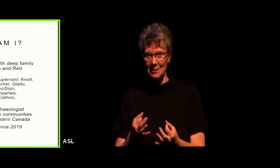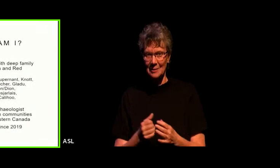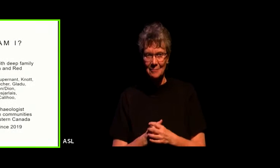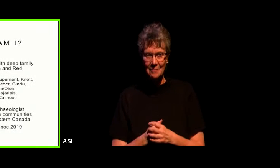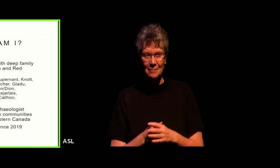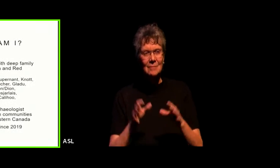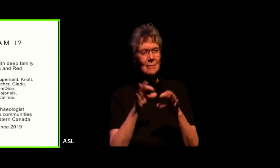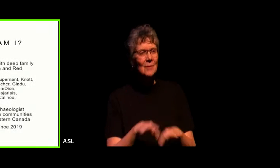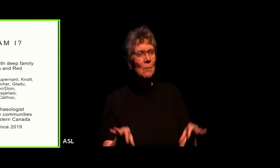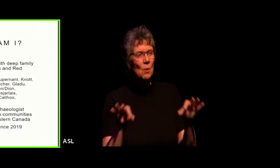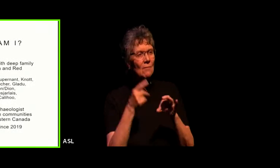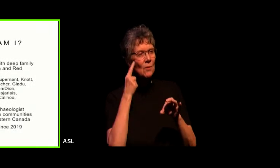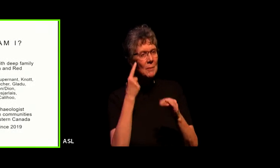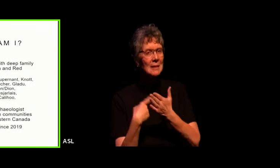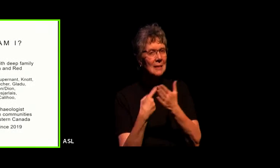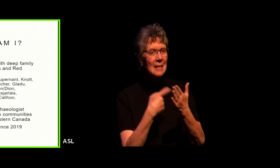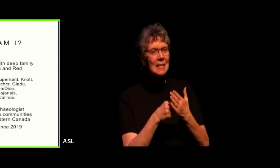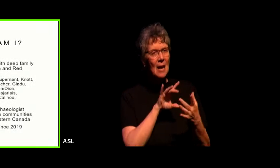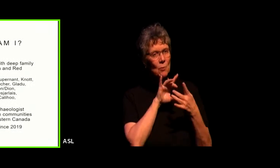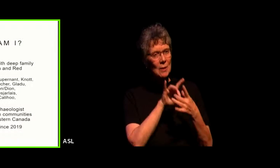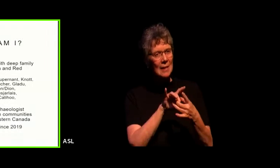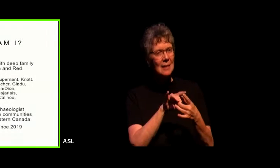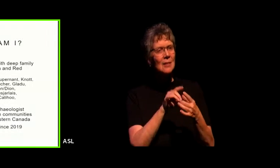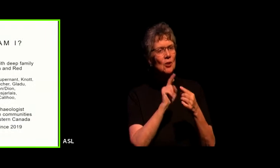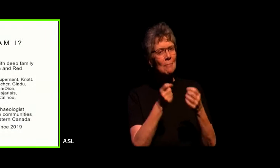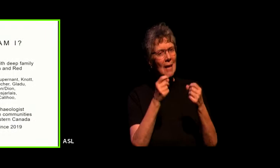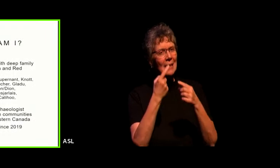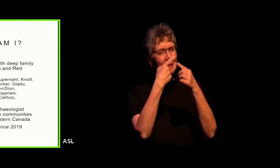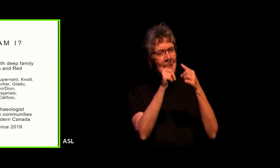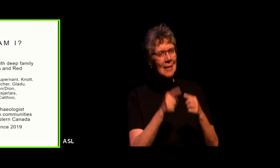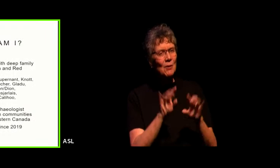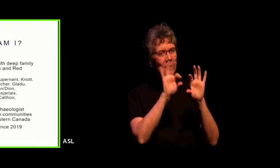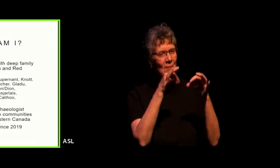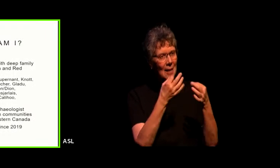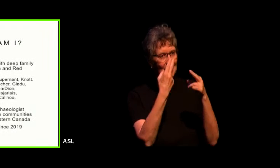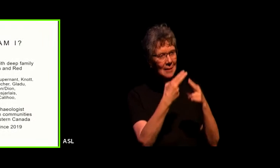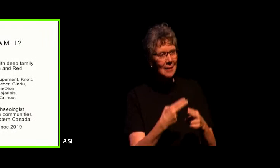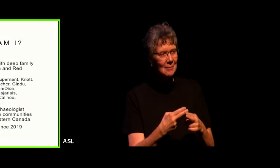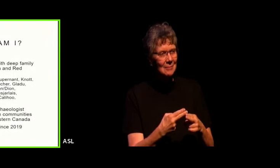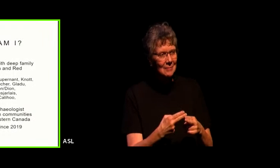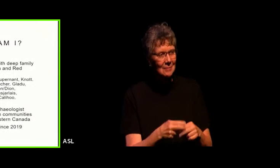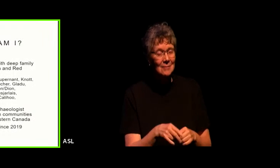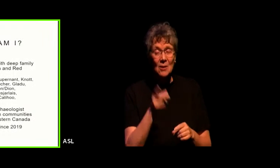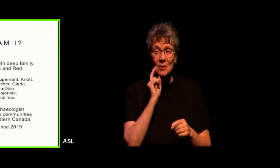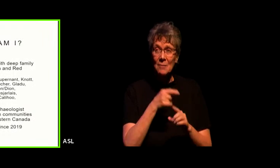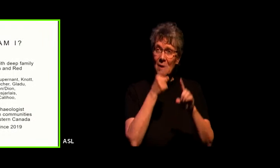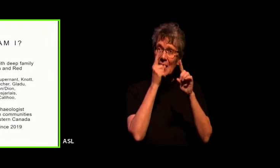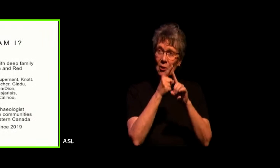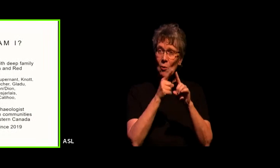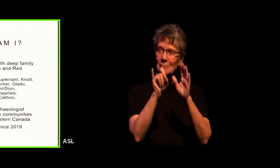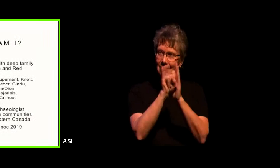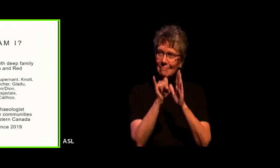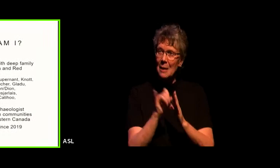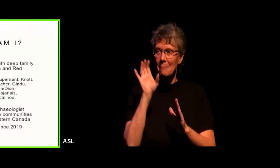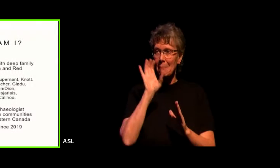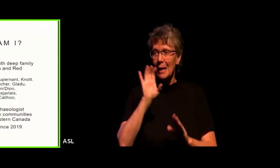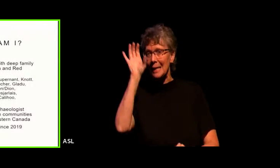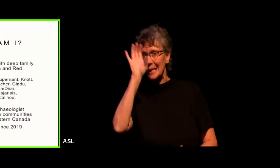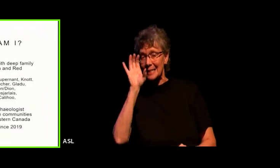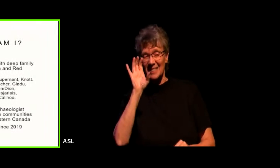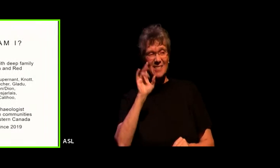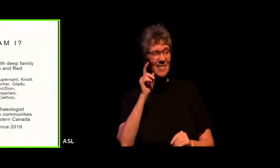many different families. It also is my little attempt to find cousins, which I do all the time in Alberta. So if anyone